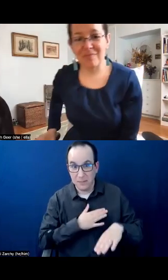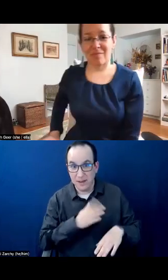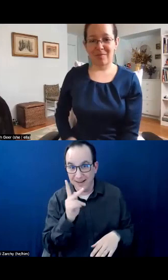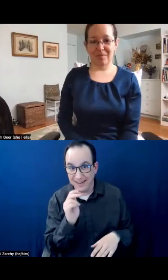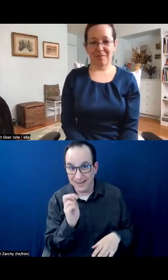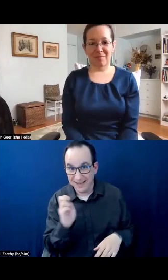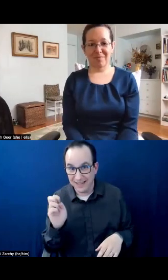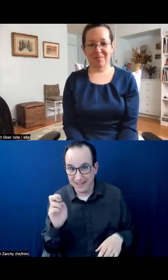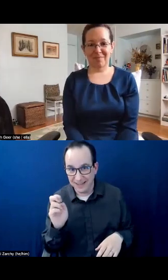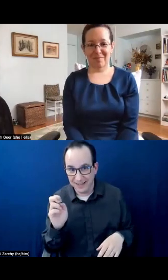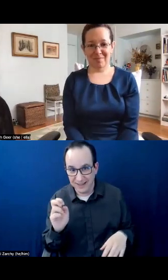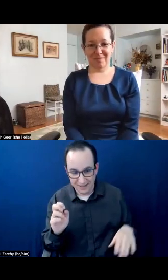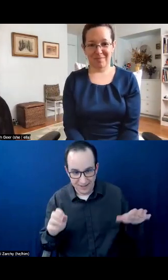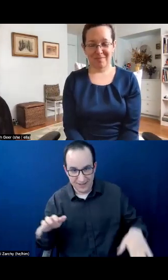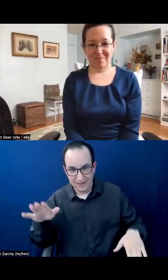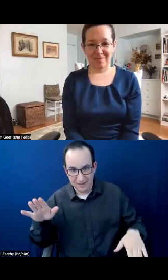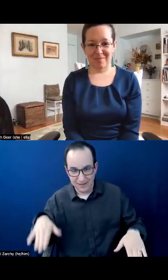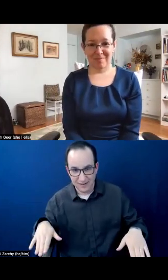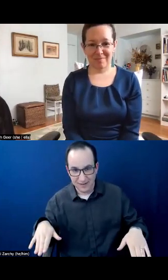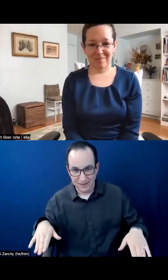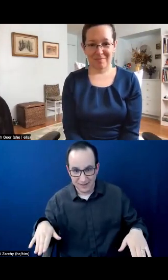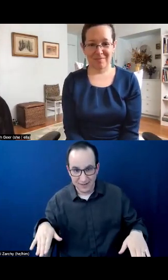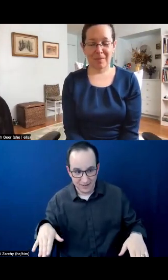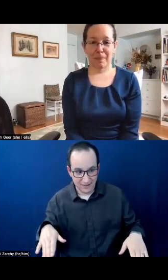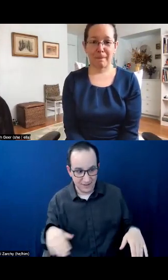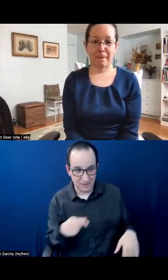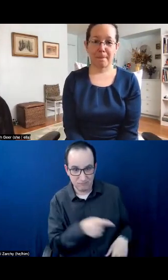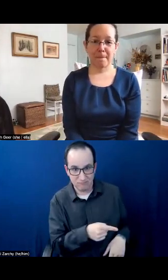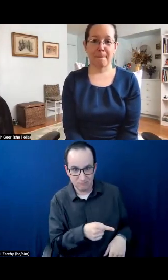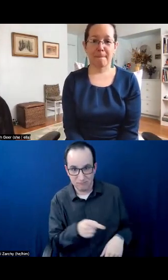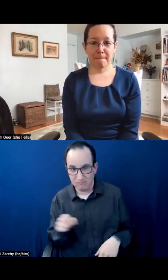I have them on my knees, actually,